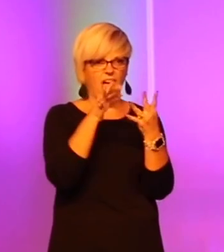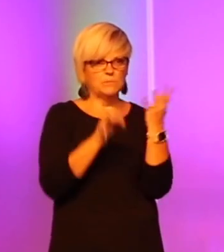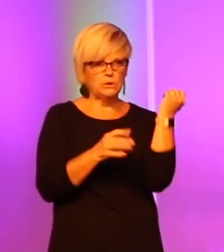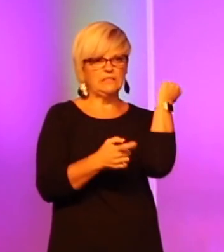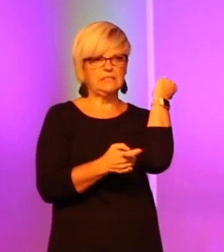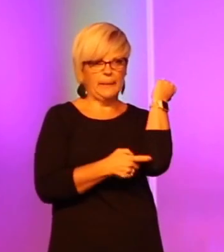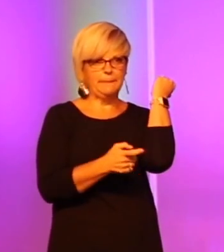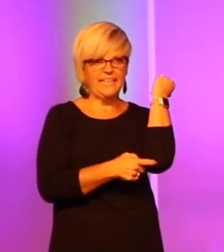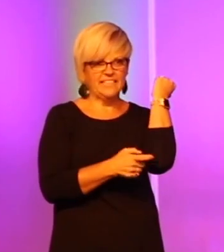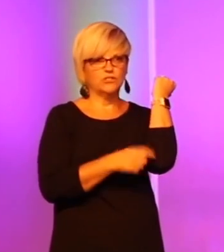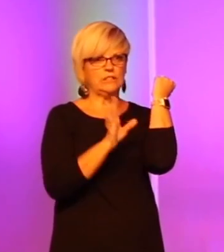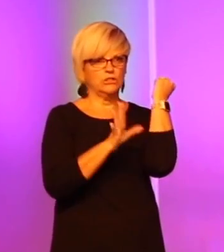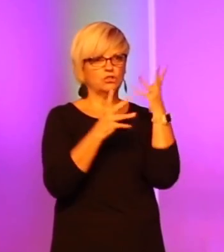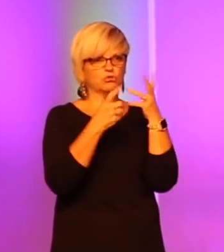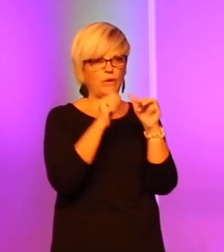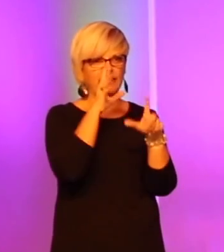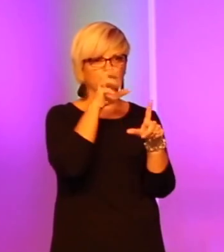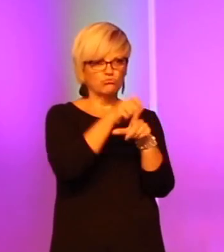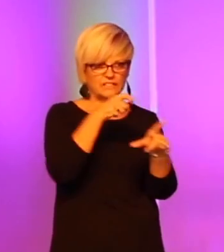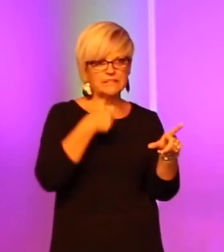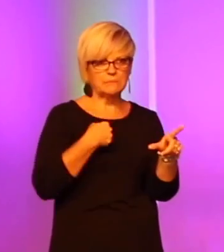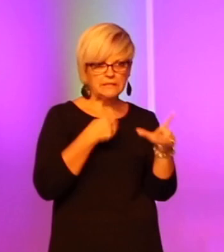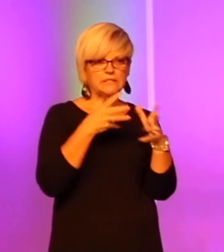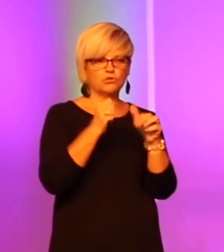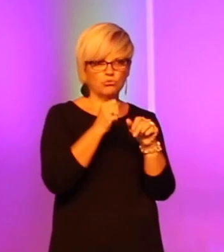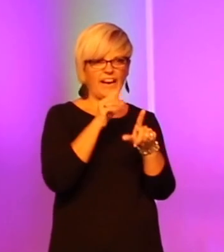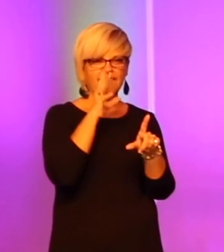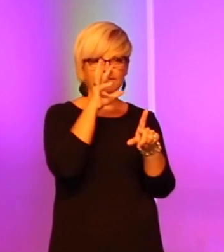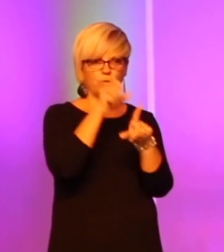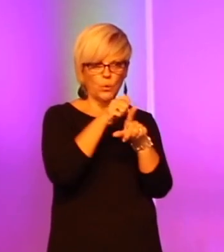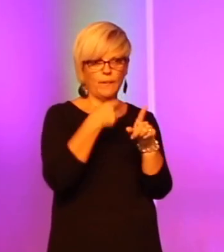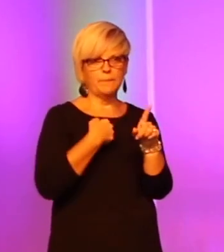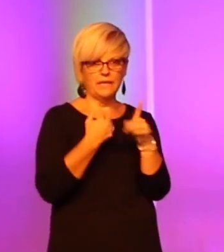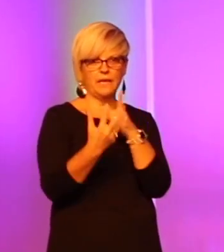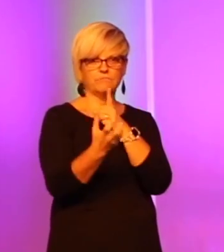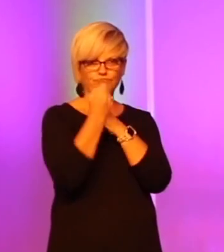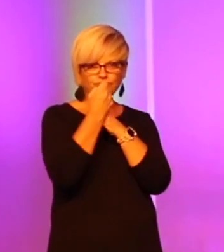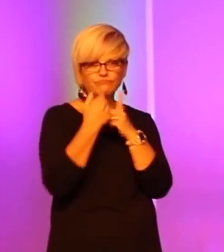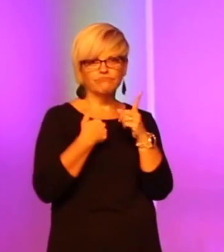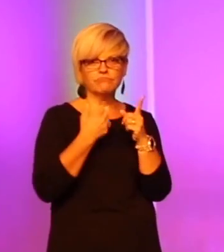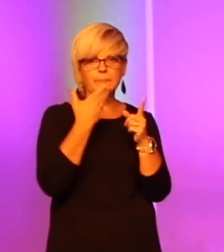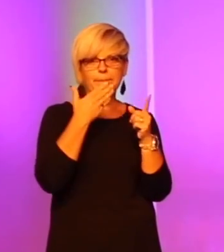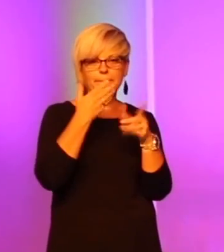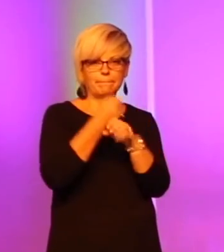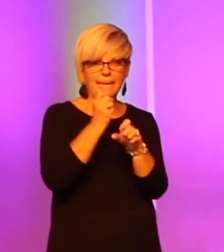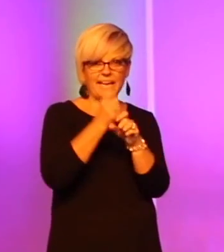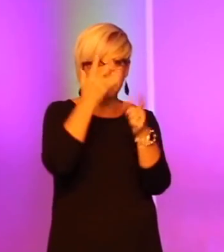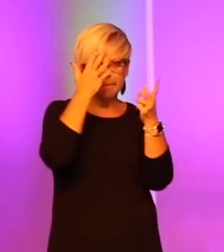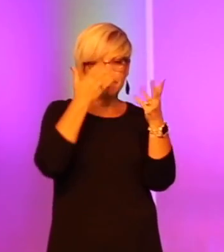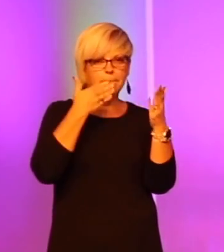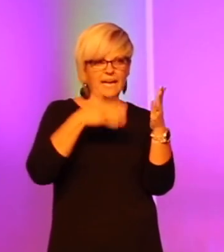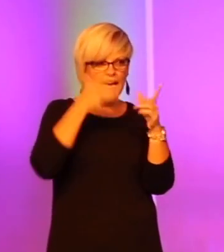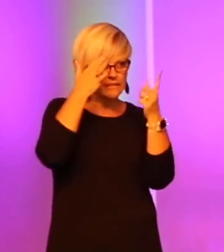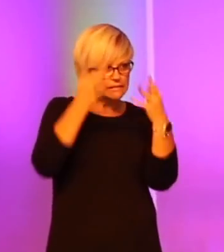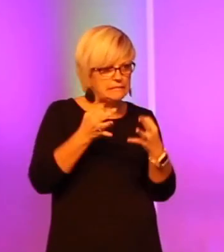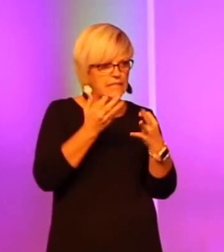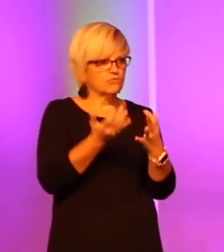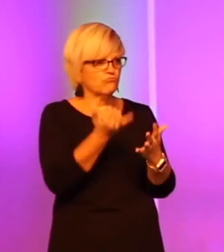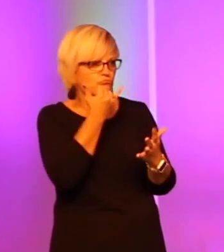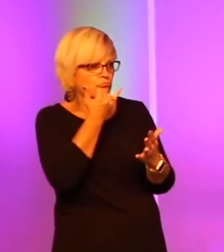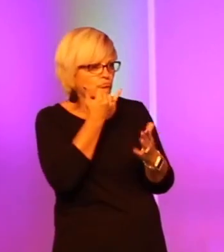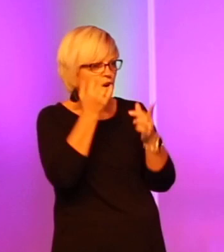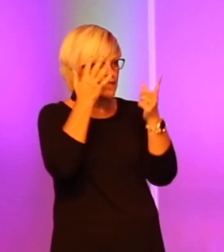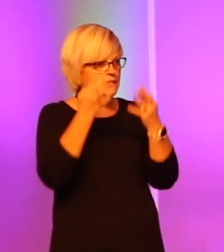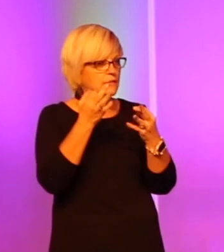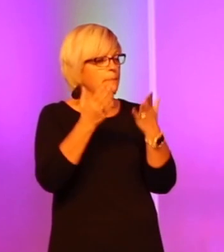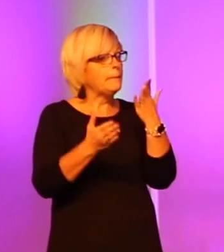Temptation is trying to trick me. It's trying to fool me into making a difficult, a bad decision, a wrong decision, even a